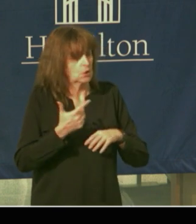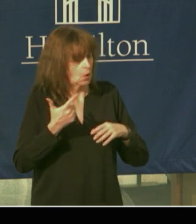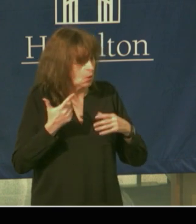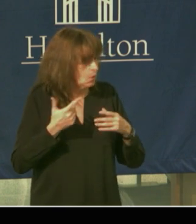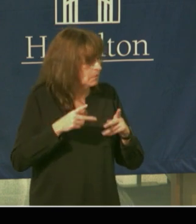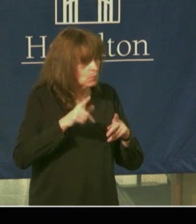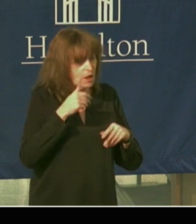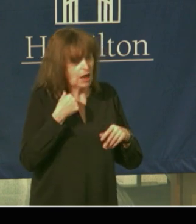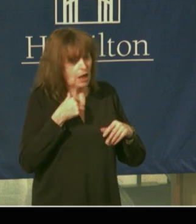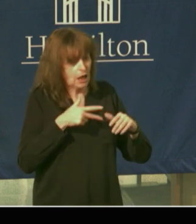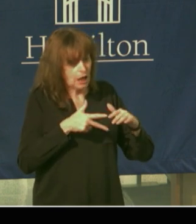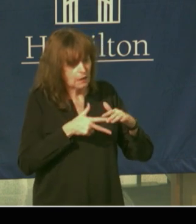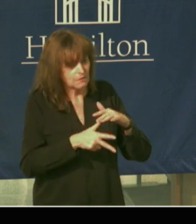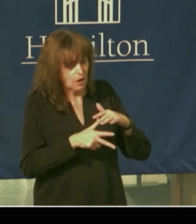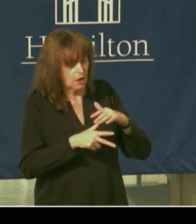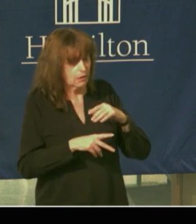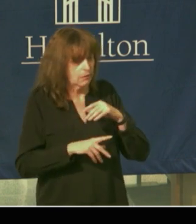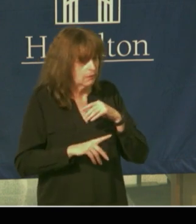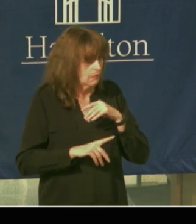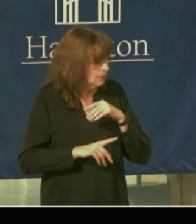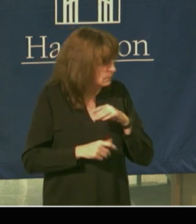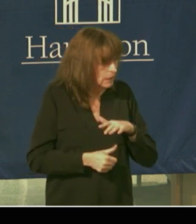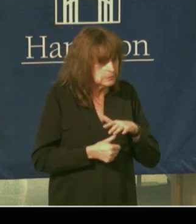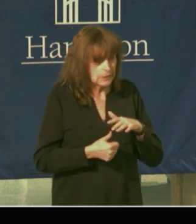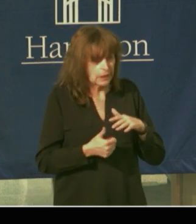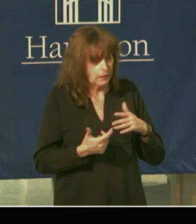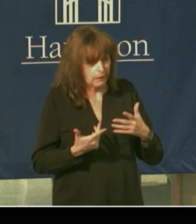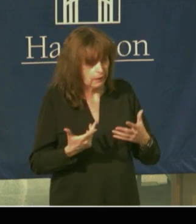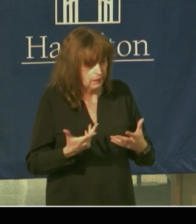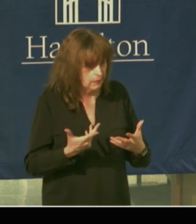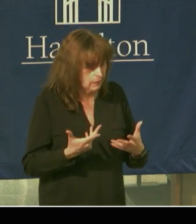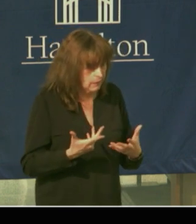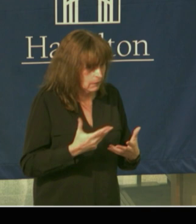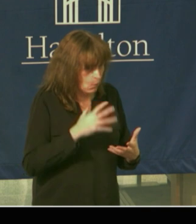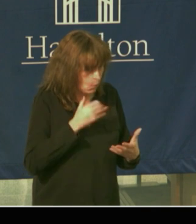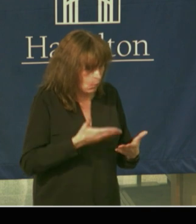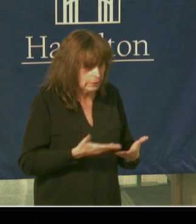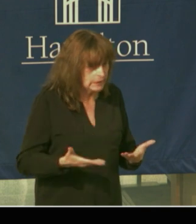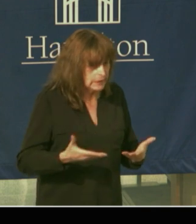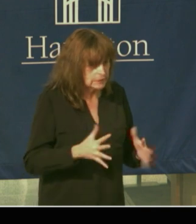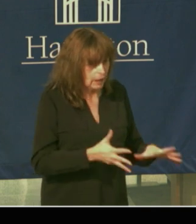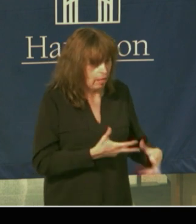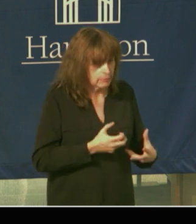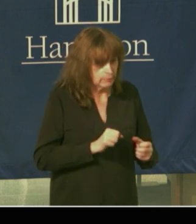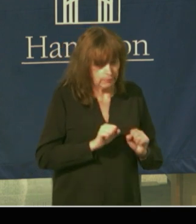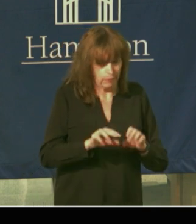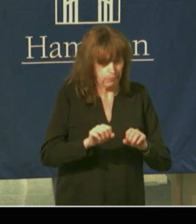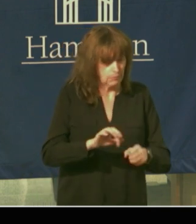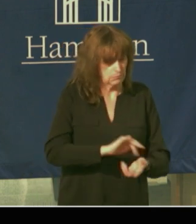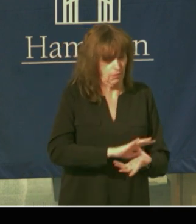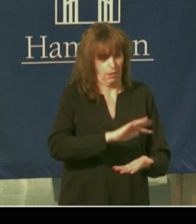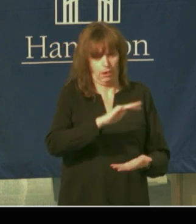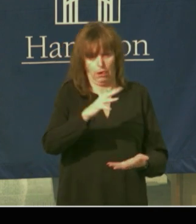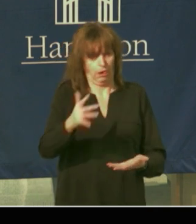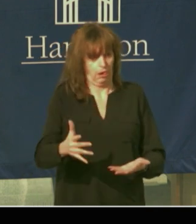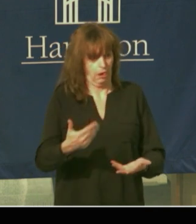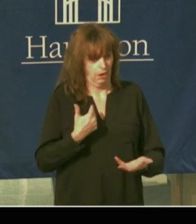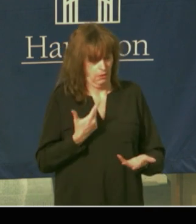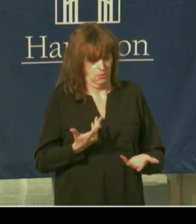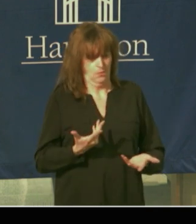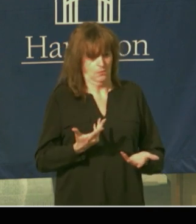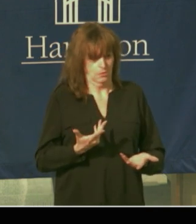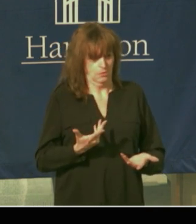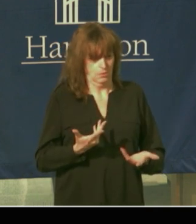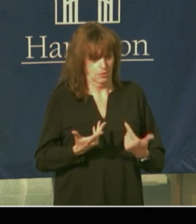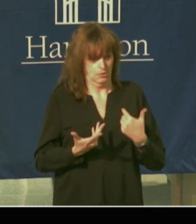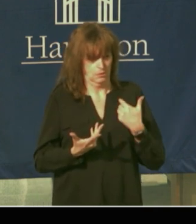early spring cleaning. So we want to support that. The other thing I can tell you is we have seen a slight uptick in illegal dumping in the last couple of days. So we